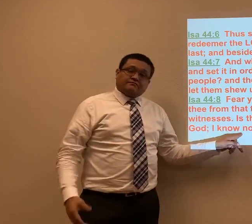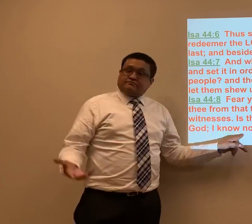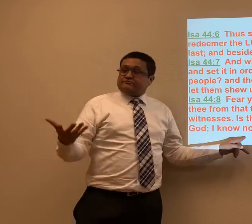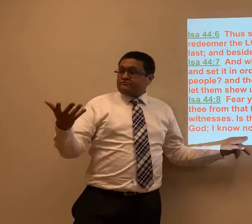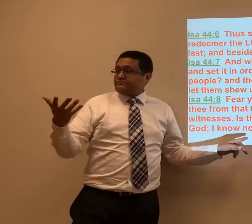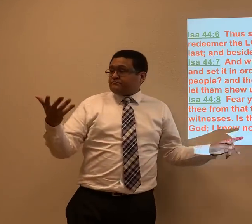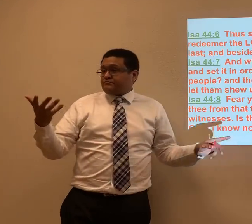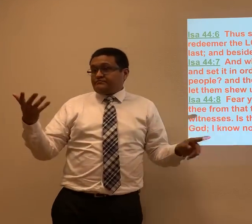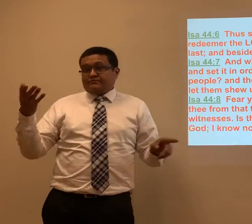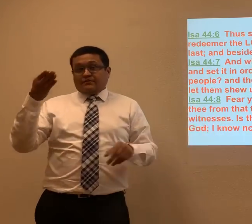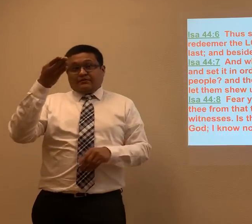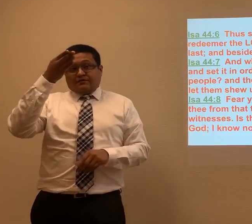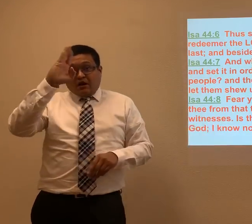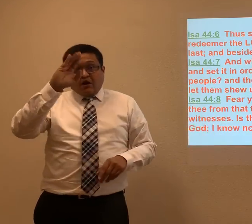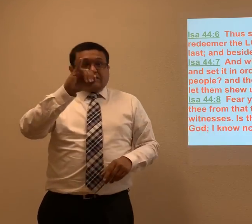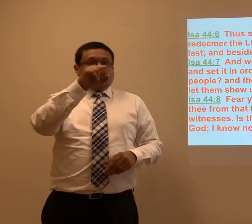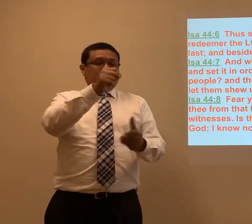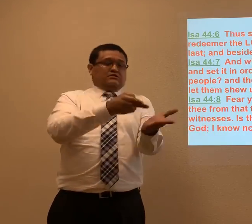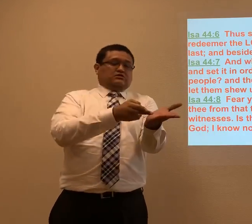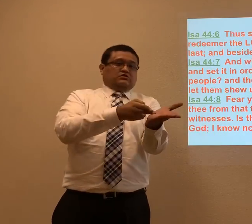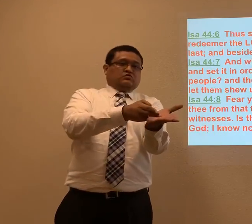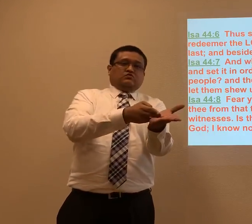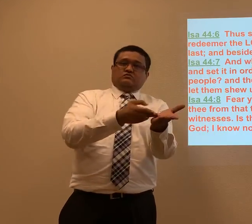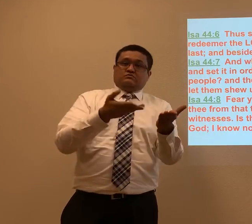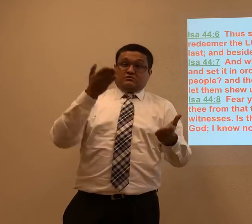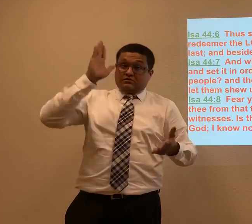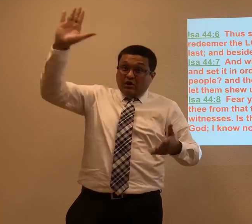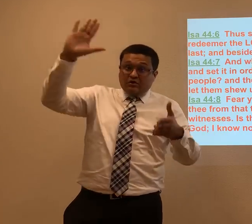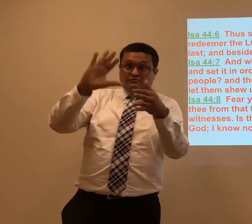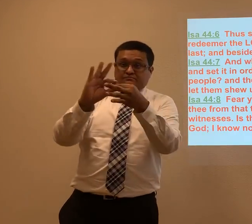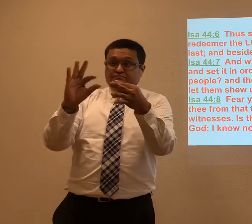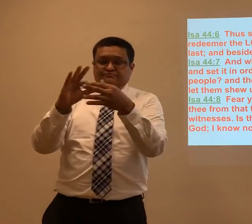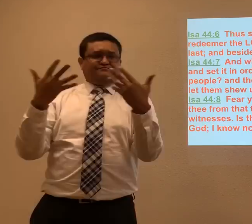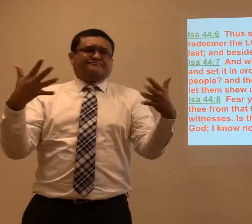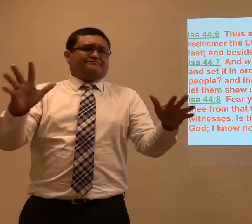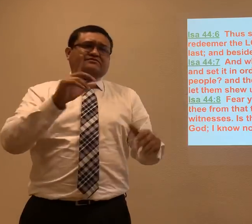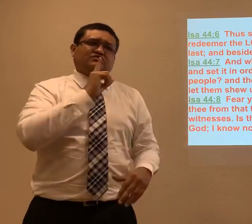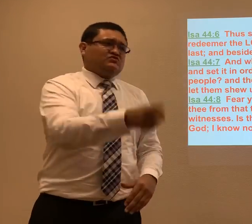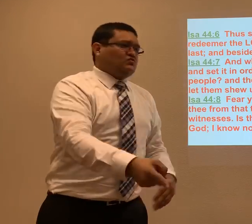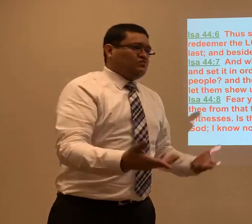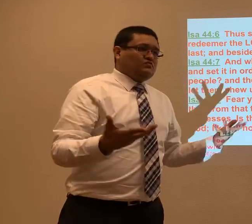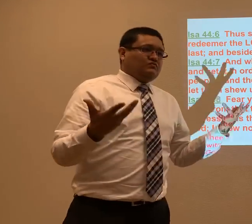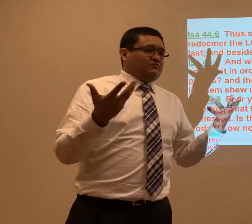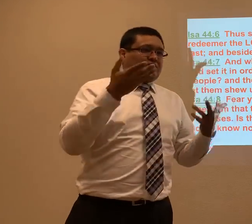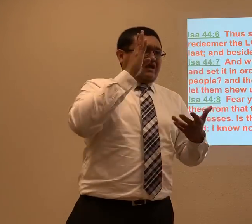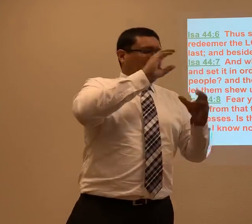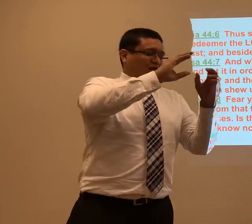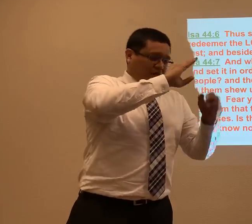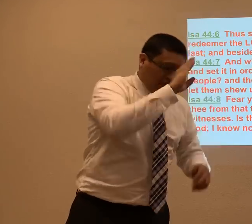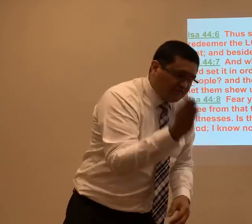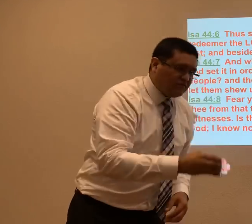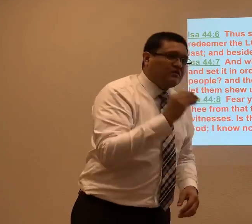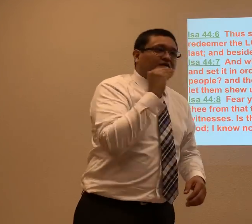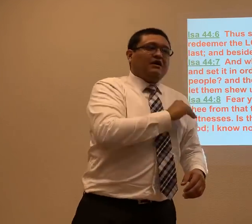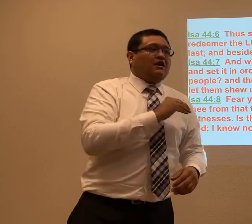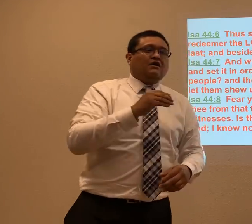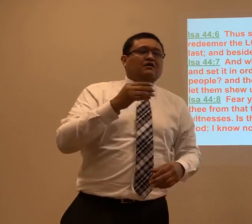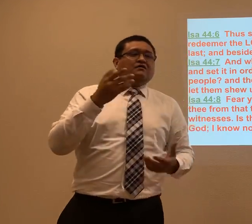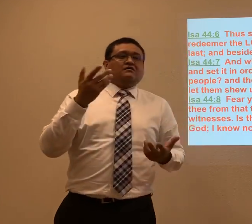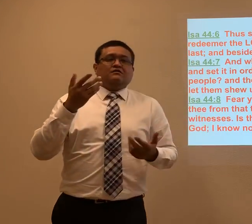not any. So God is truth. And his word is the truth. And his word